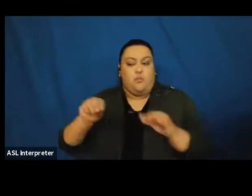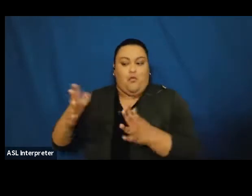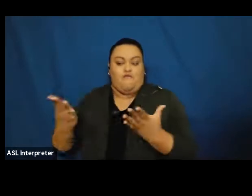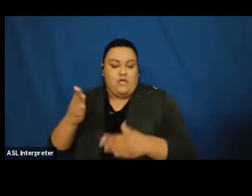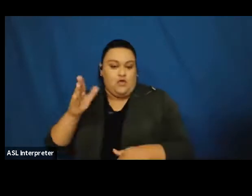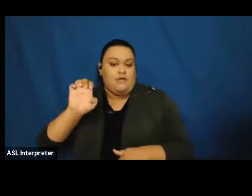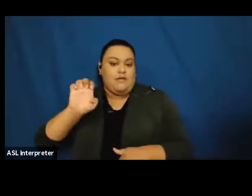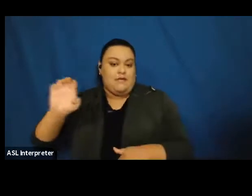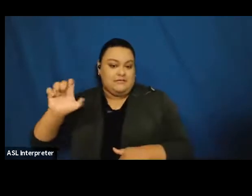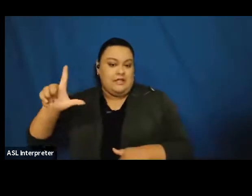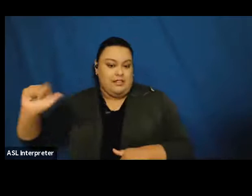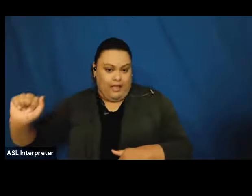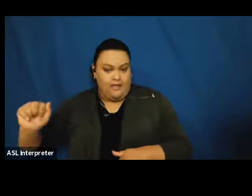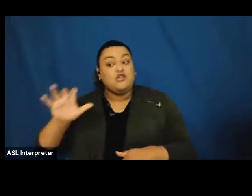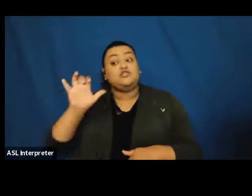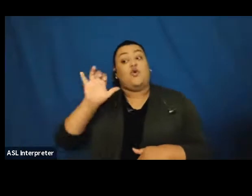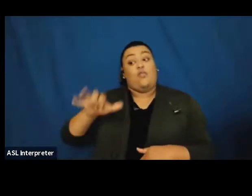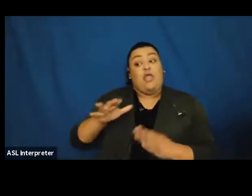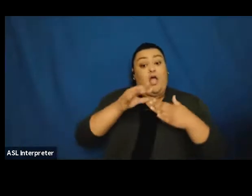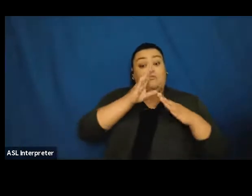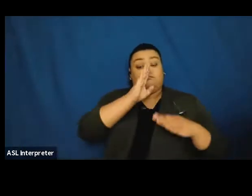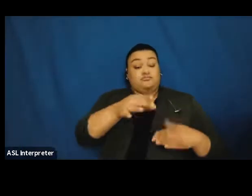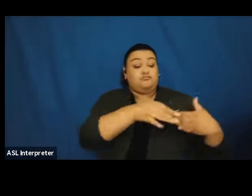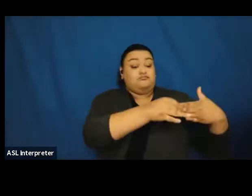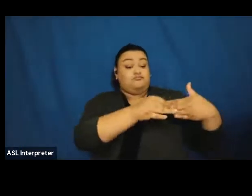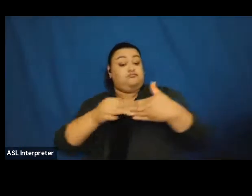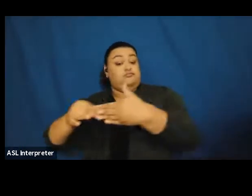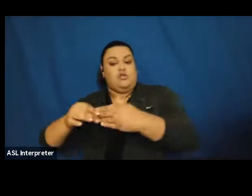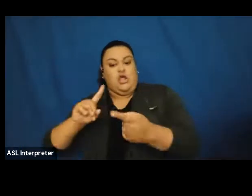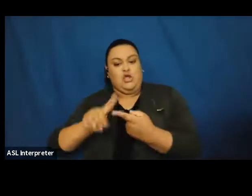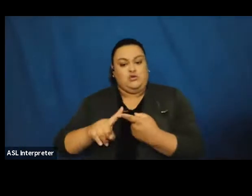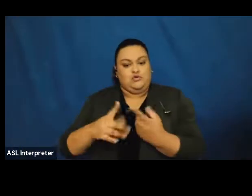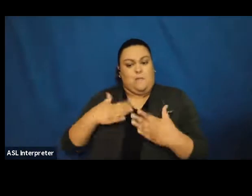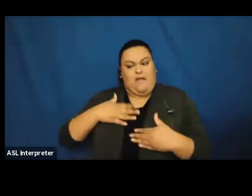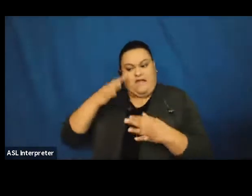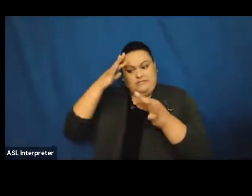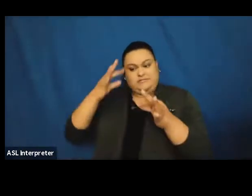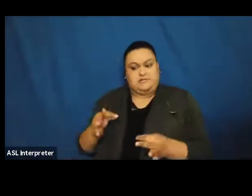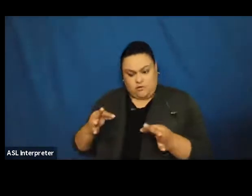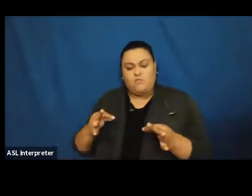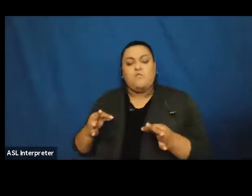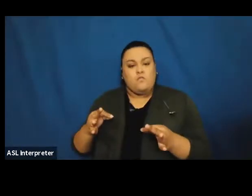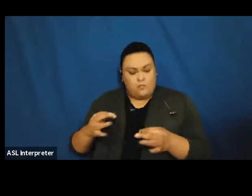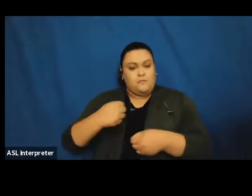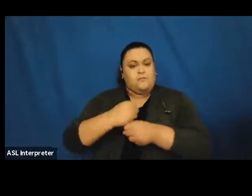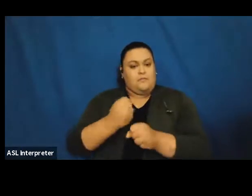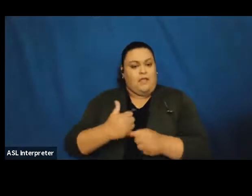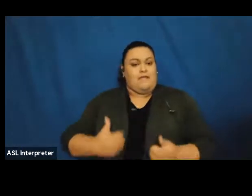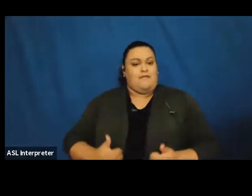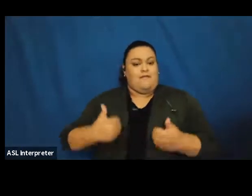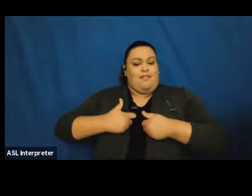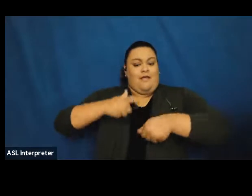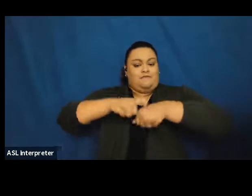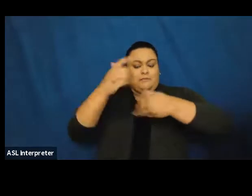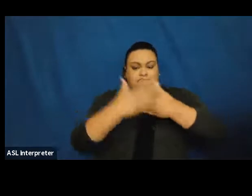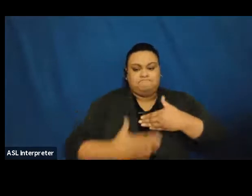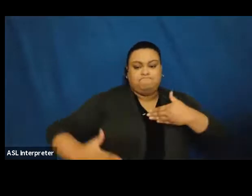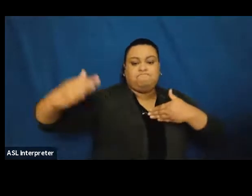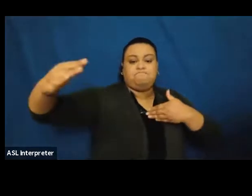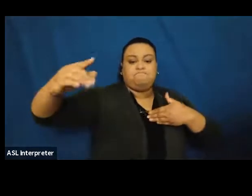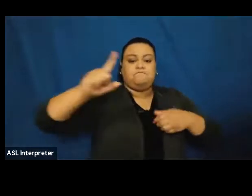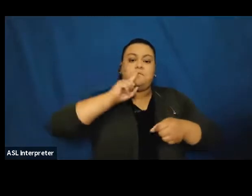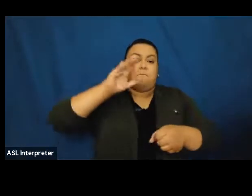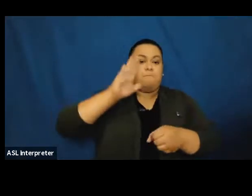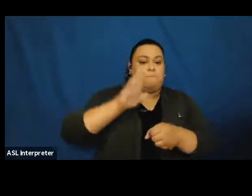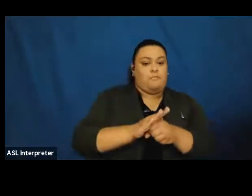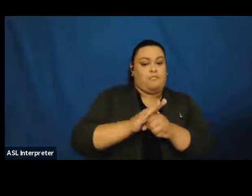led directly into my decision to make a lifetime commitment to the development of Chicano studies,